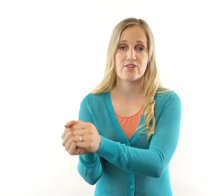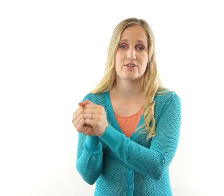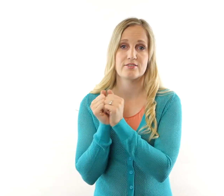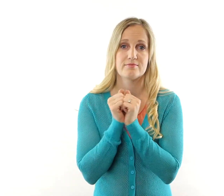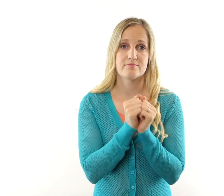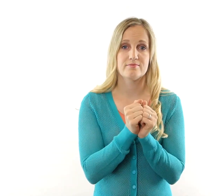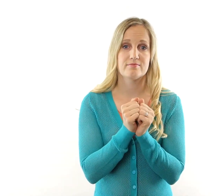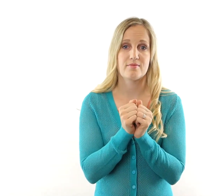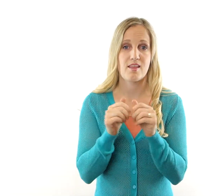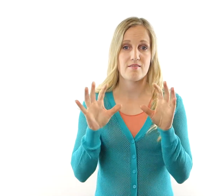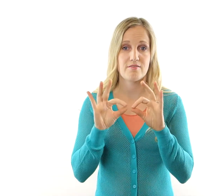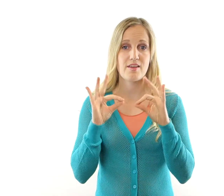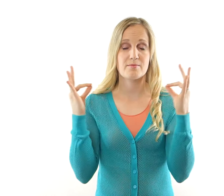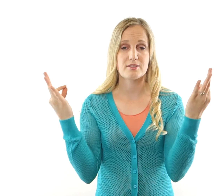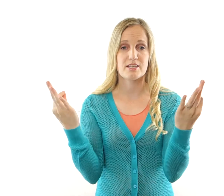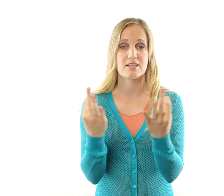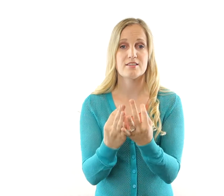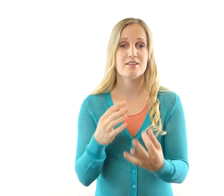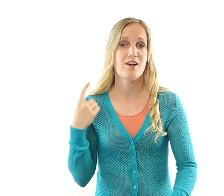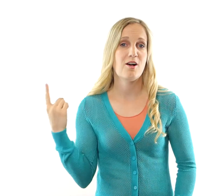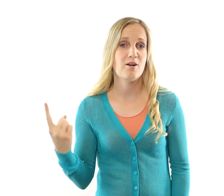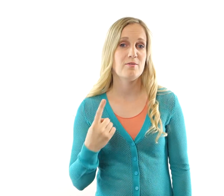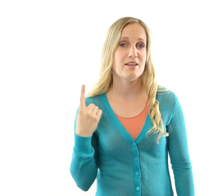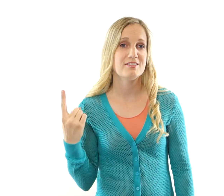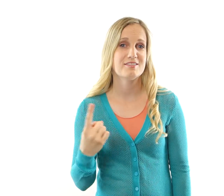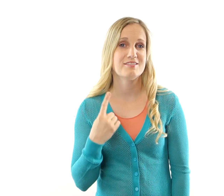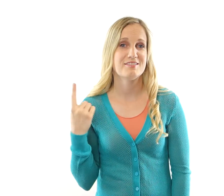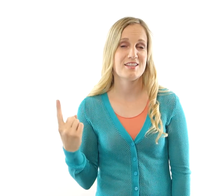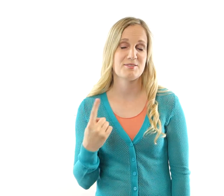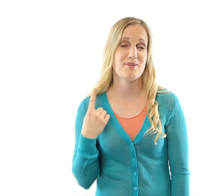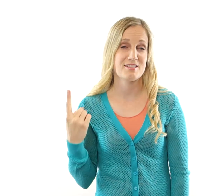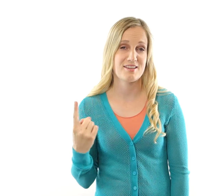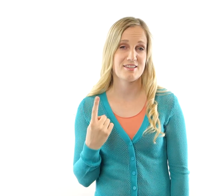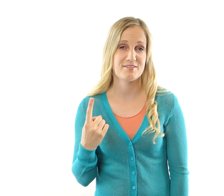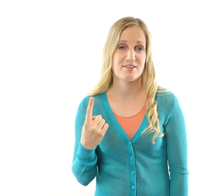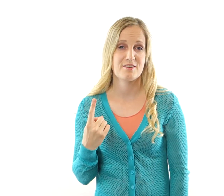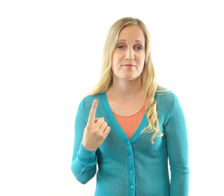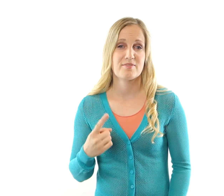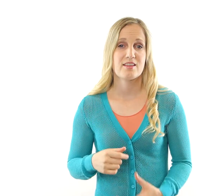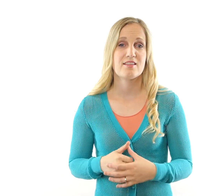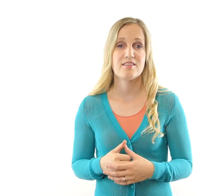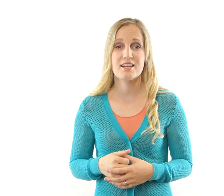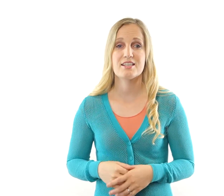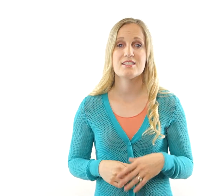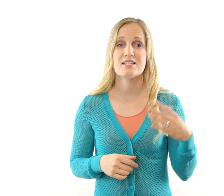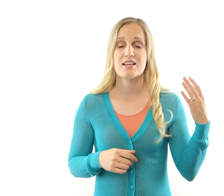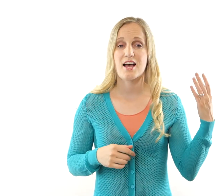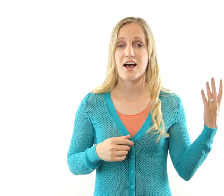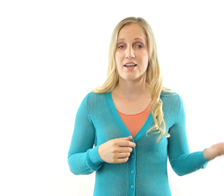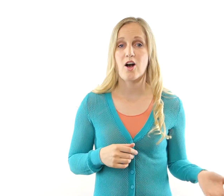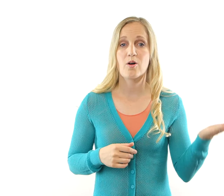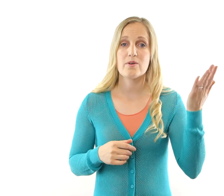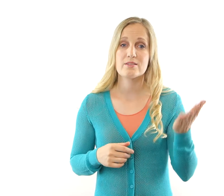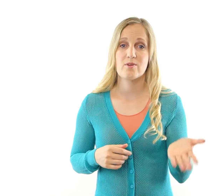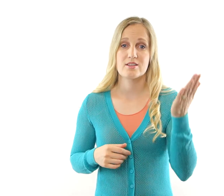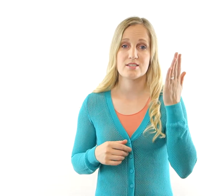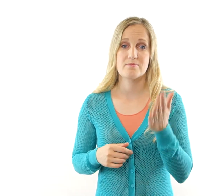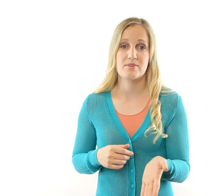together, family, always. That's what I sign. The line is, I always want to